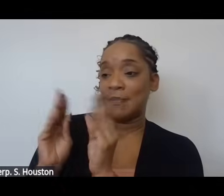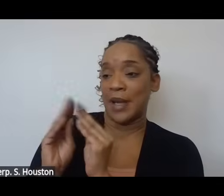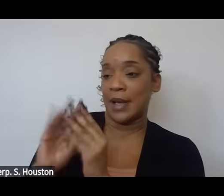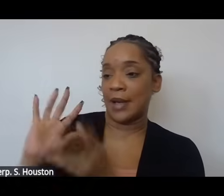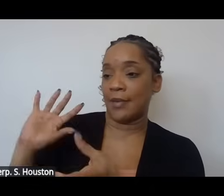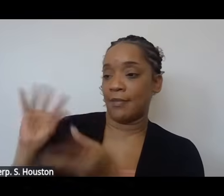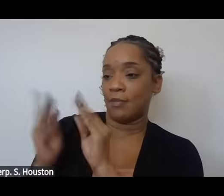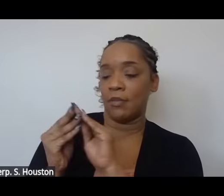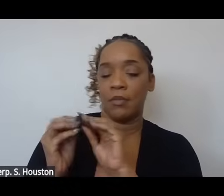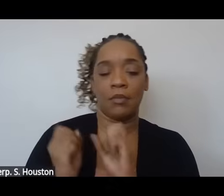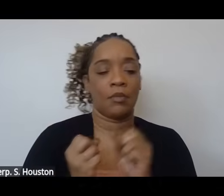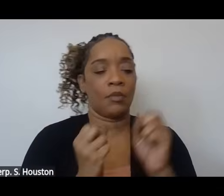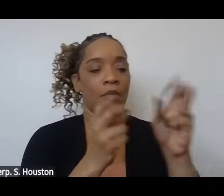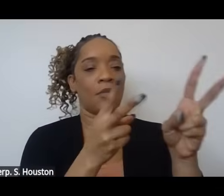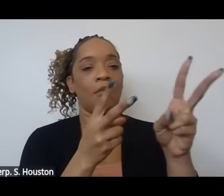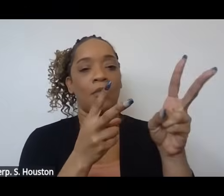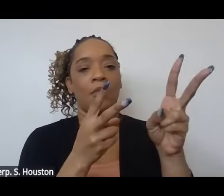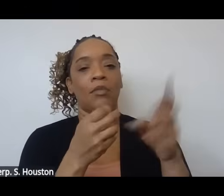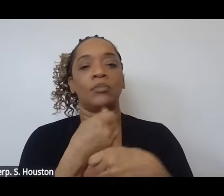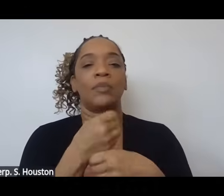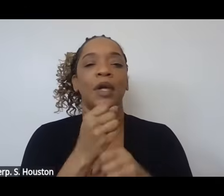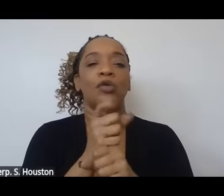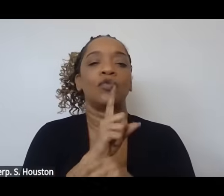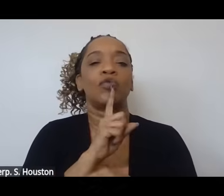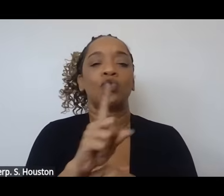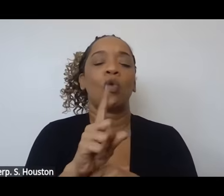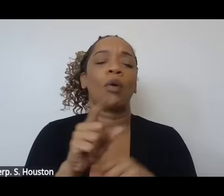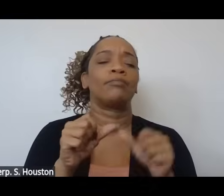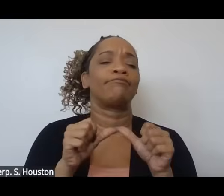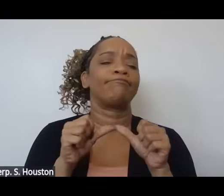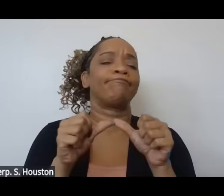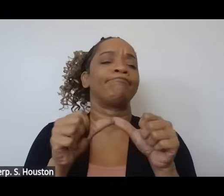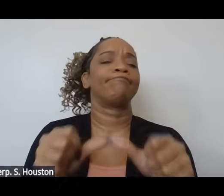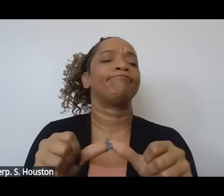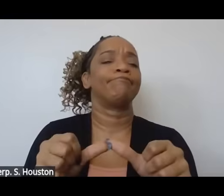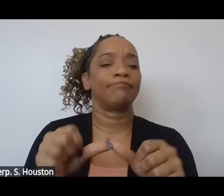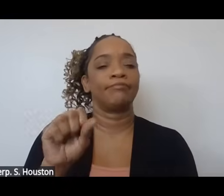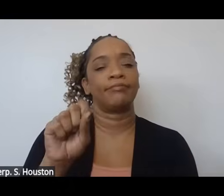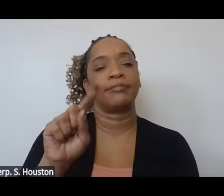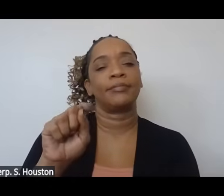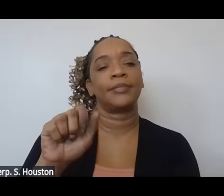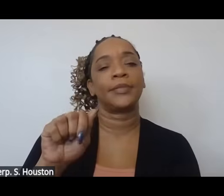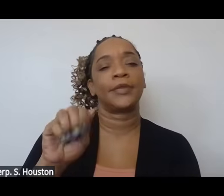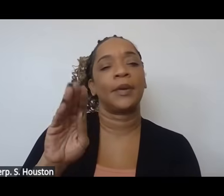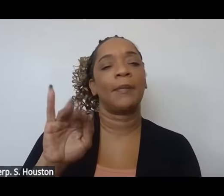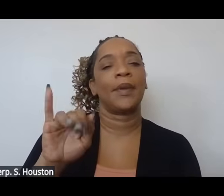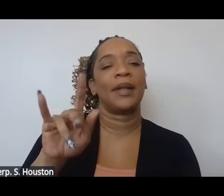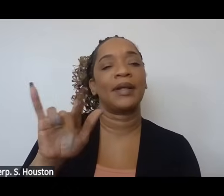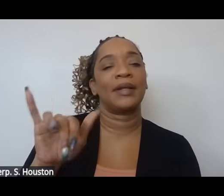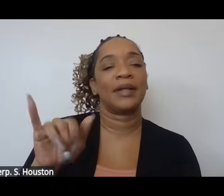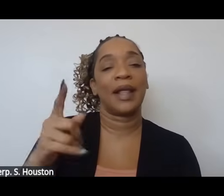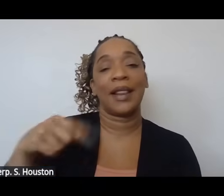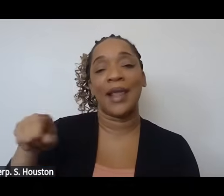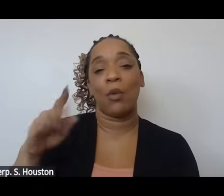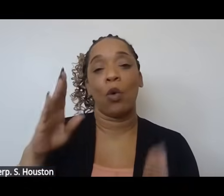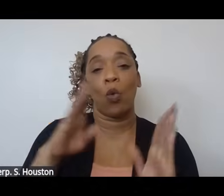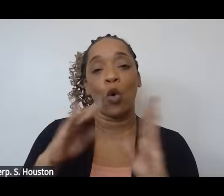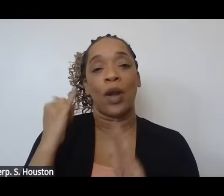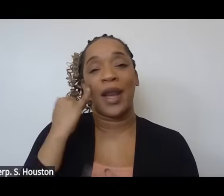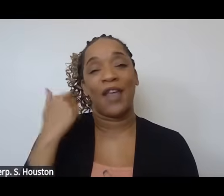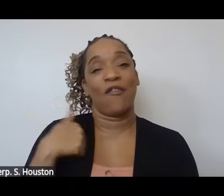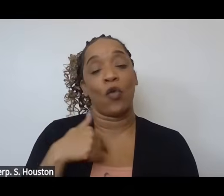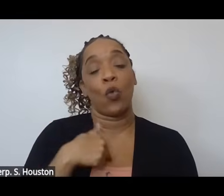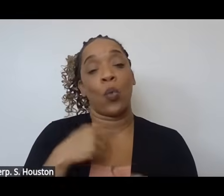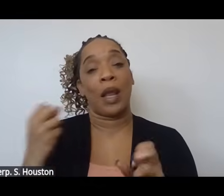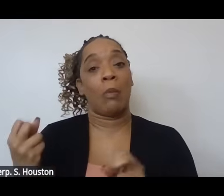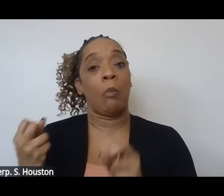is just pure website stability. They were a little bit worried that if we put the whole year on, that the system would be